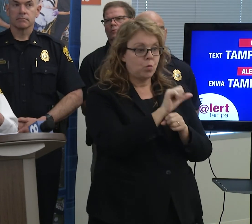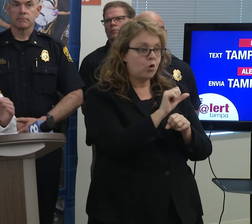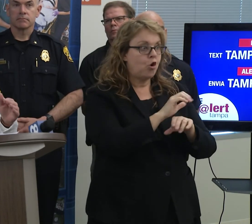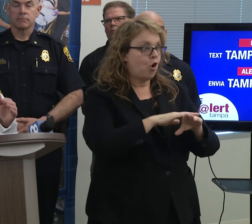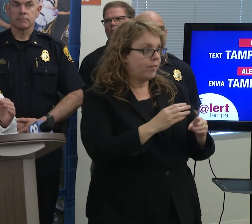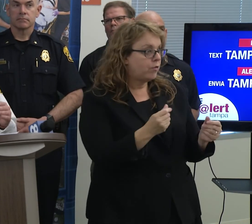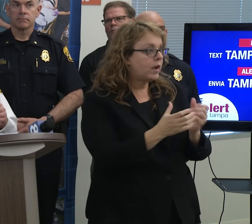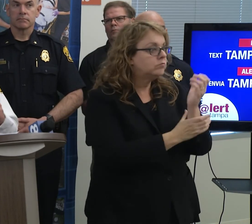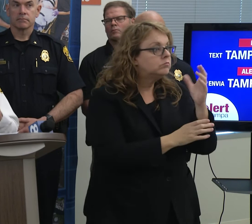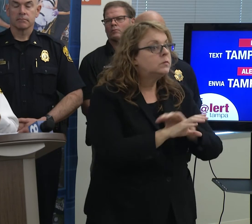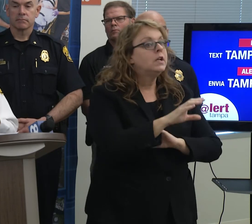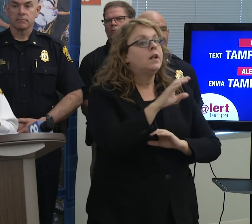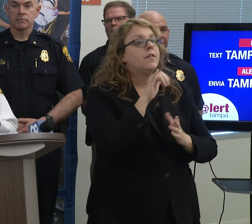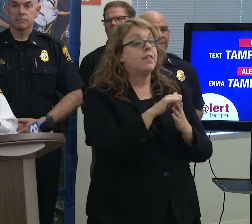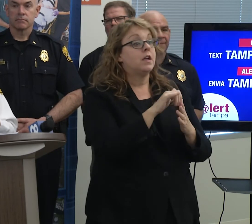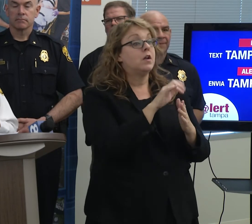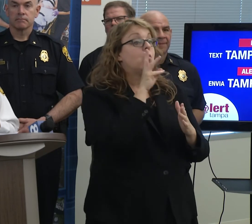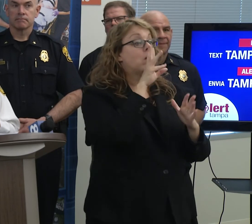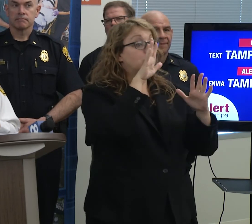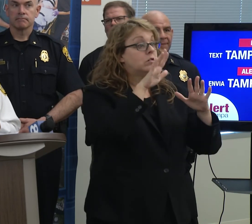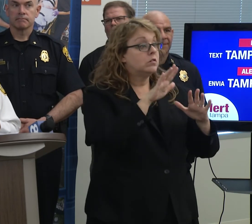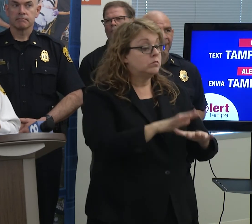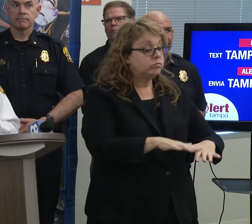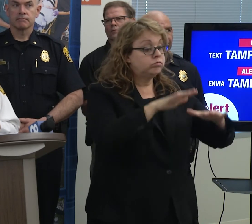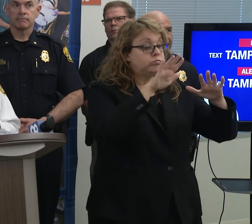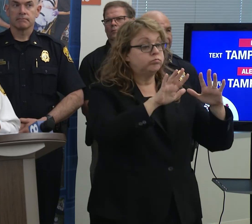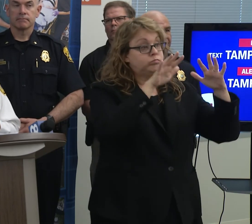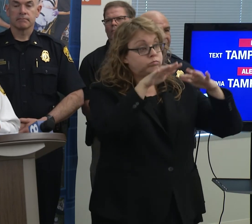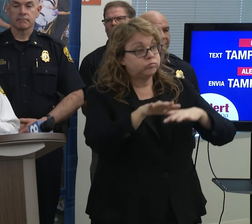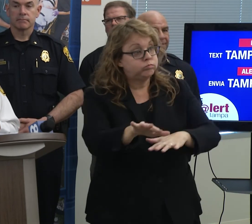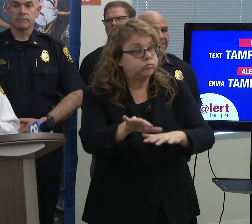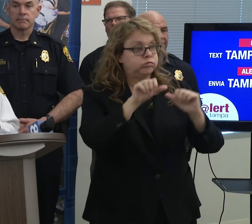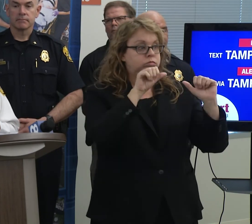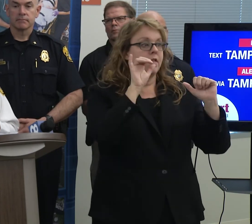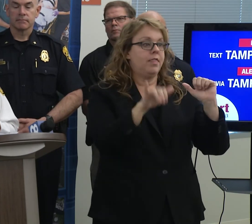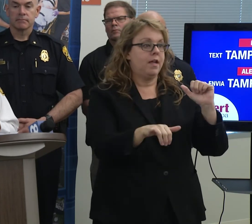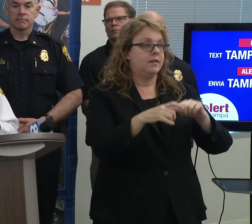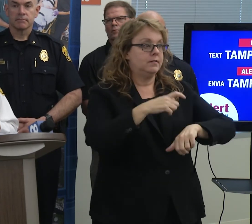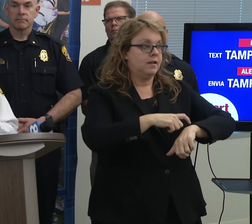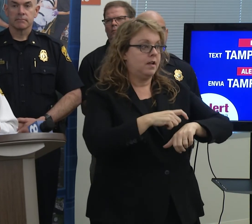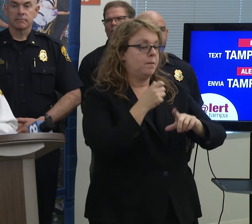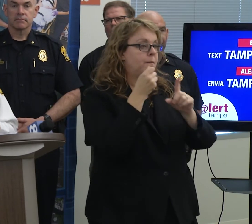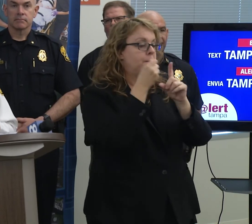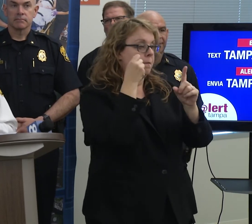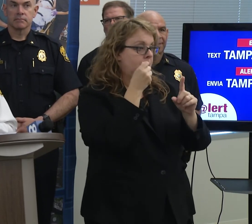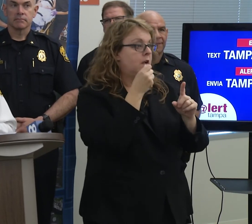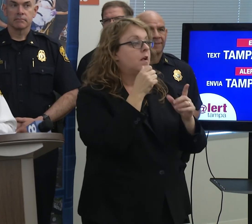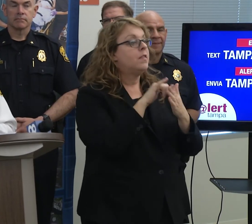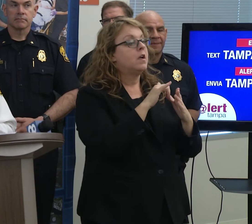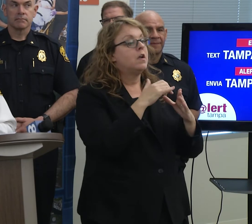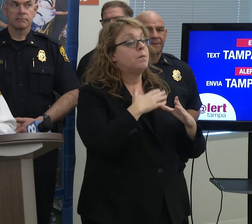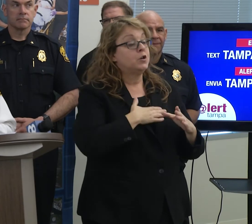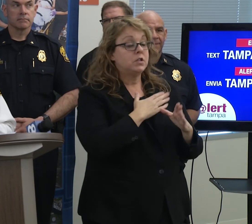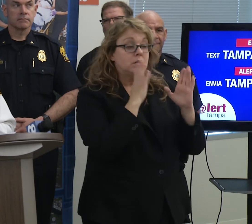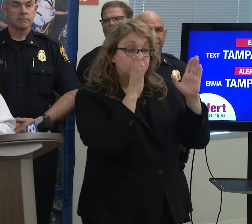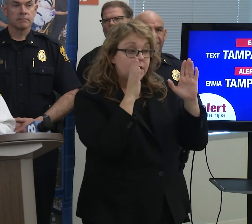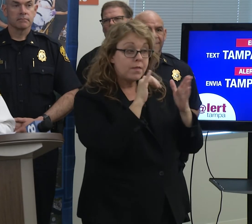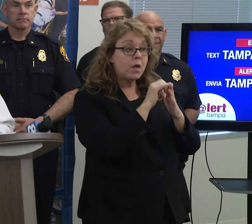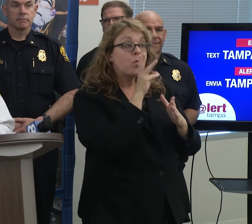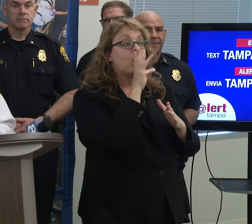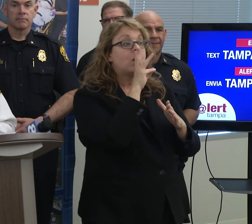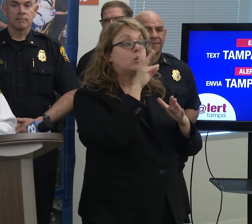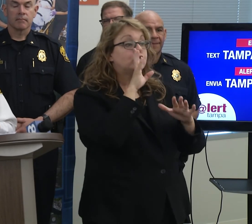devastation of the surge. So when we talk about if there is an evacuation, the timeliness of the evacuation, and appreciation of the water